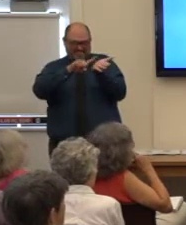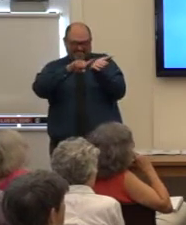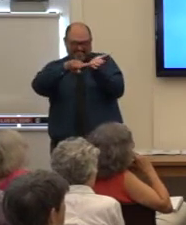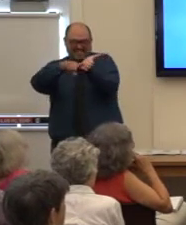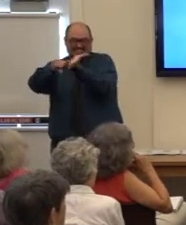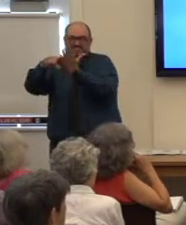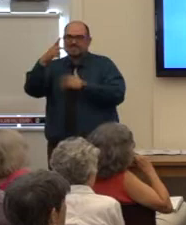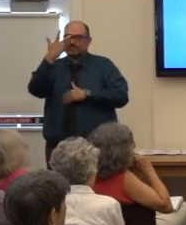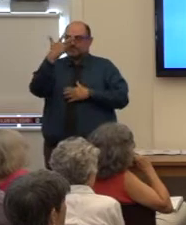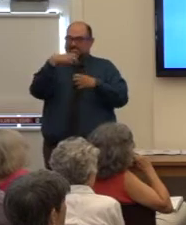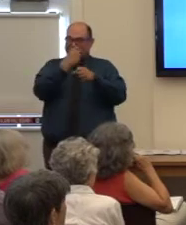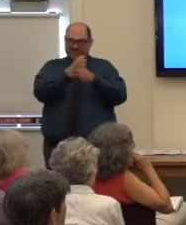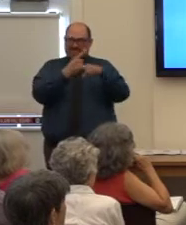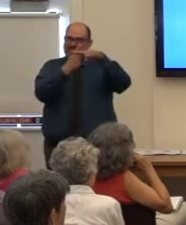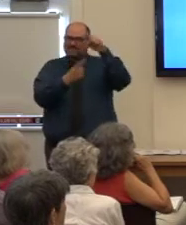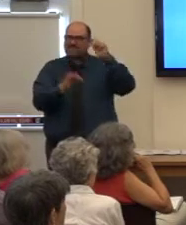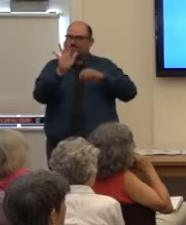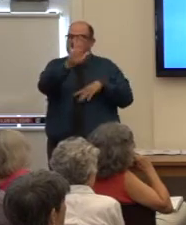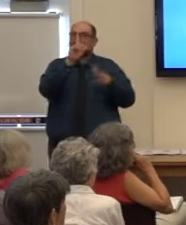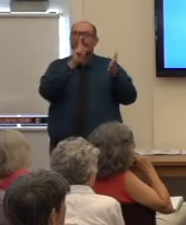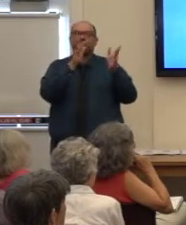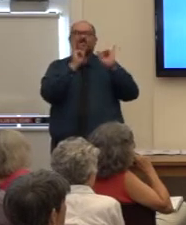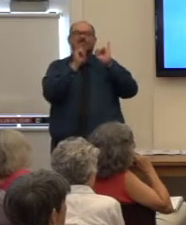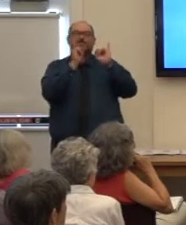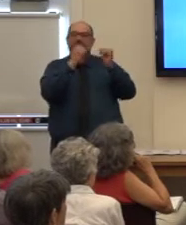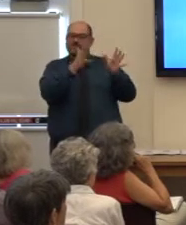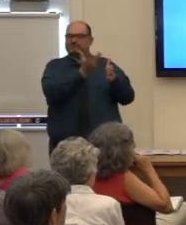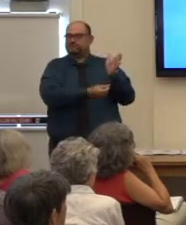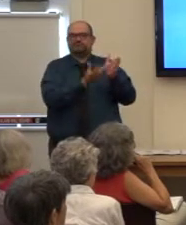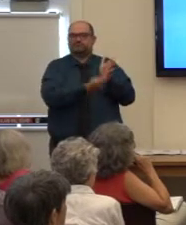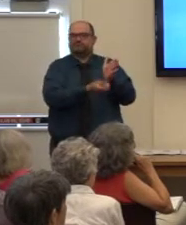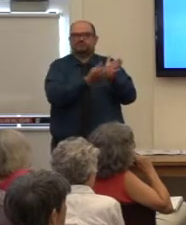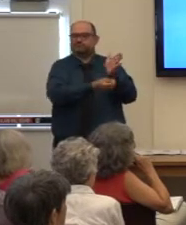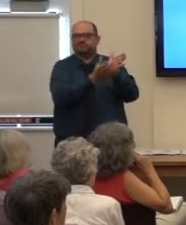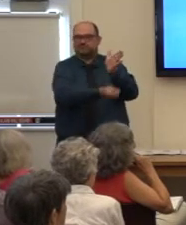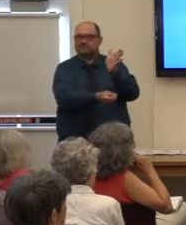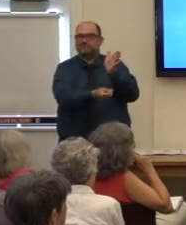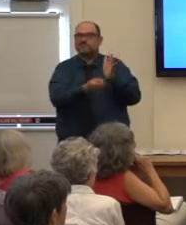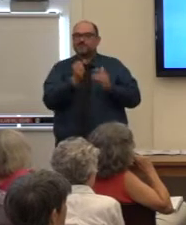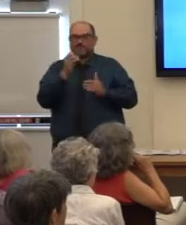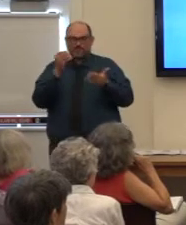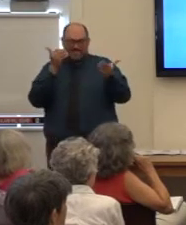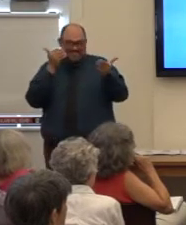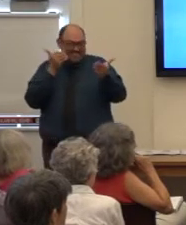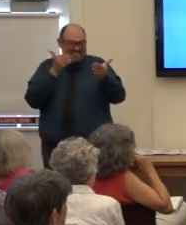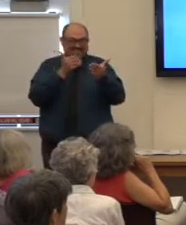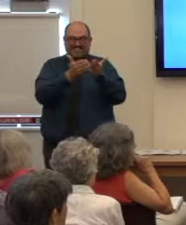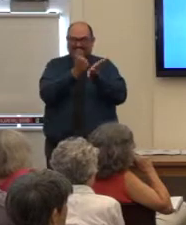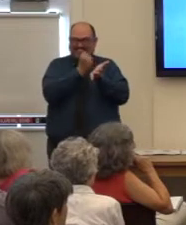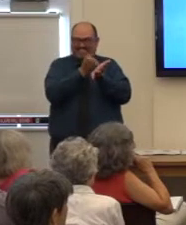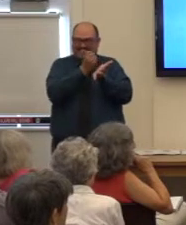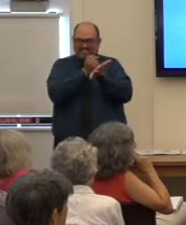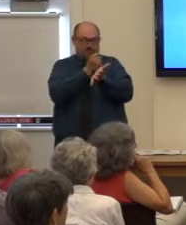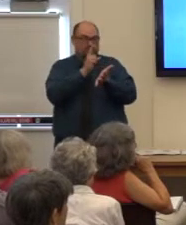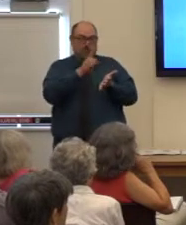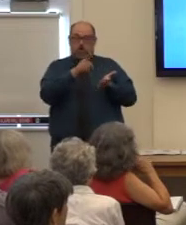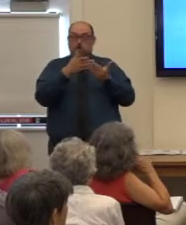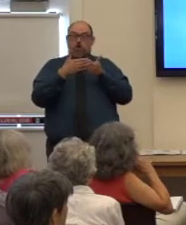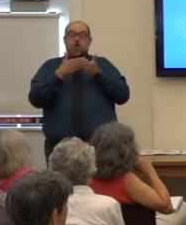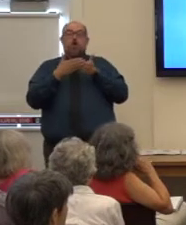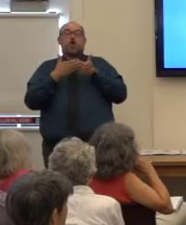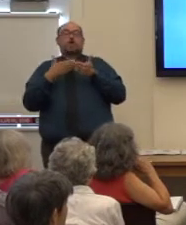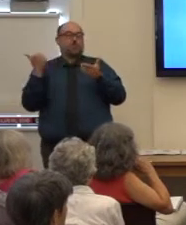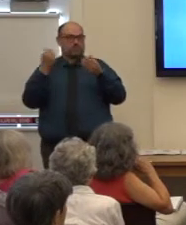knowing even less about the internal workings of the Chilmark deaf community that we know now.